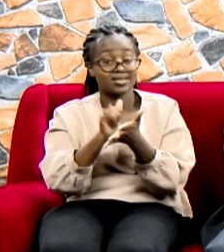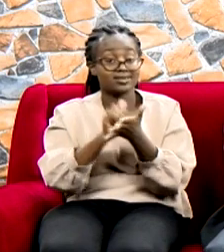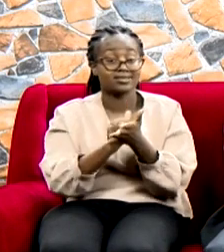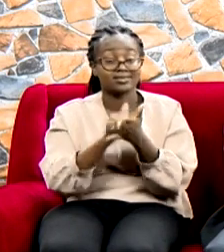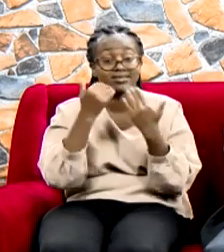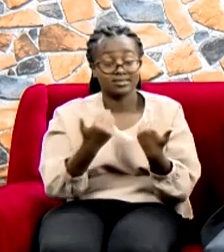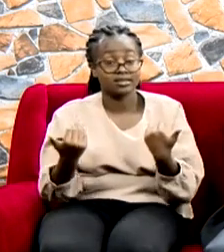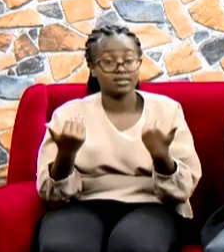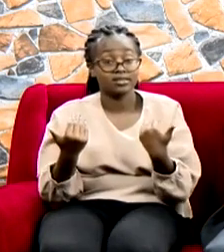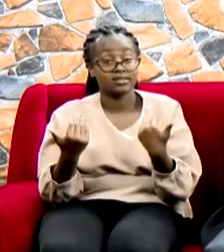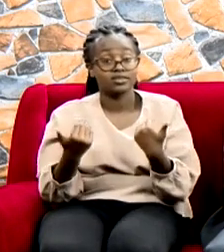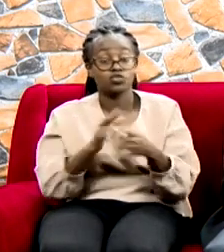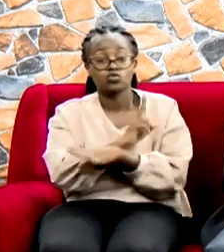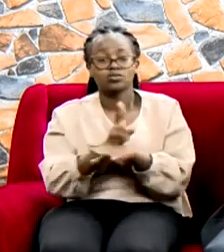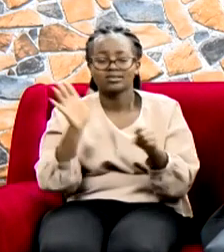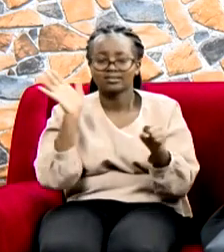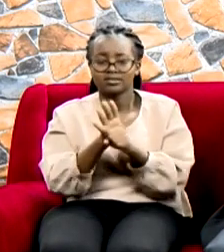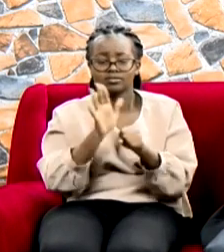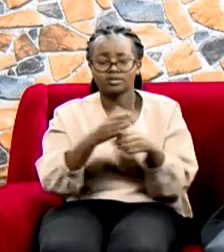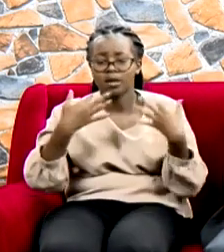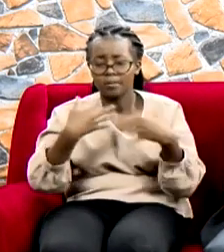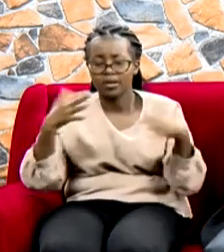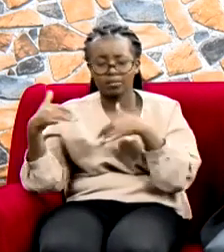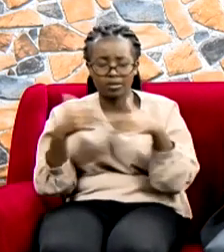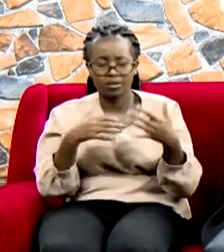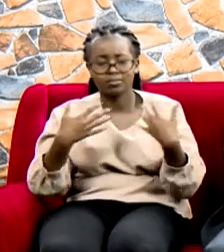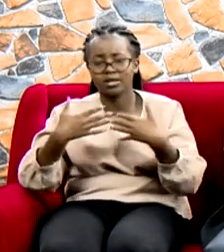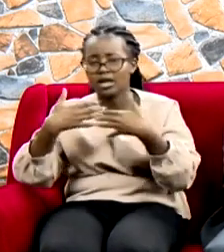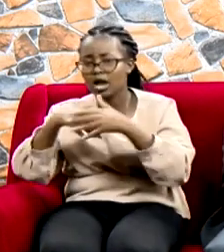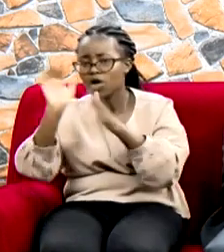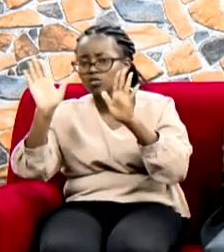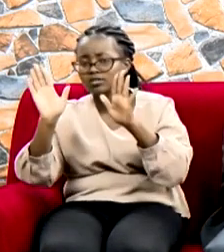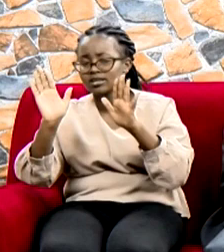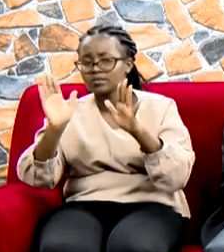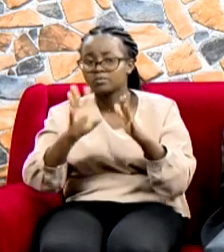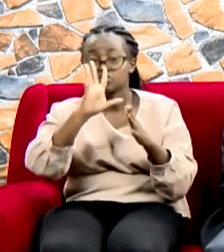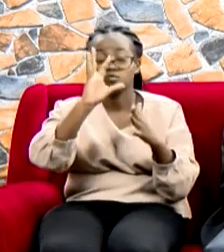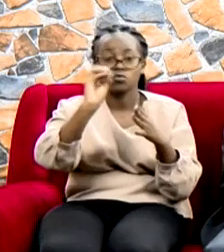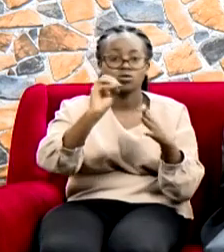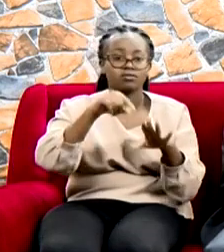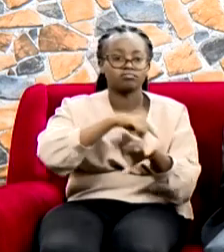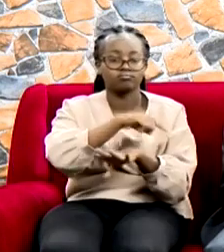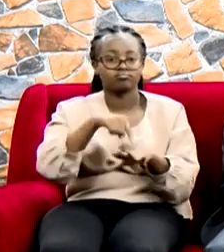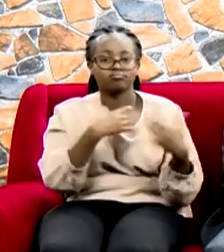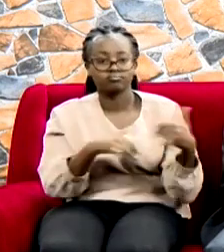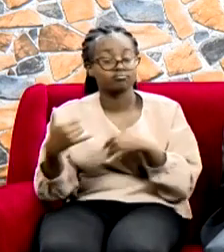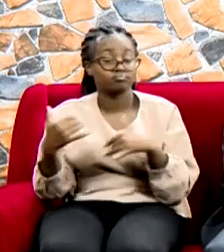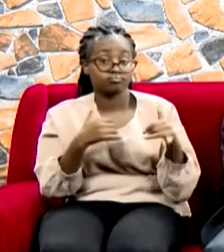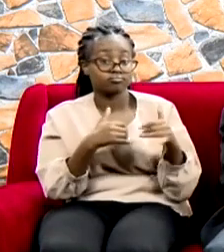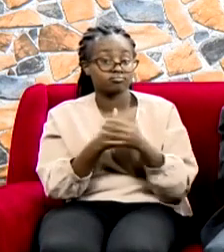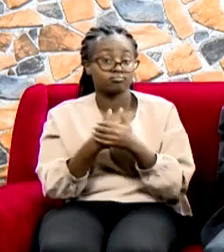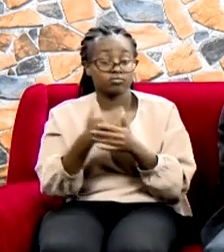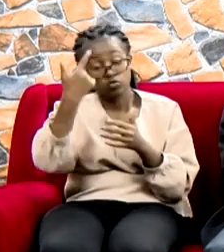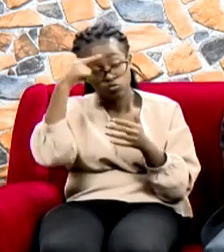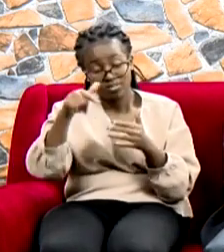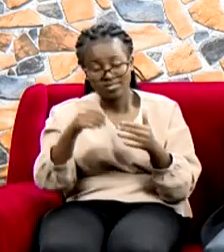neurotypical child spends a lot of time playing outside. They actually spend more than 40 hours outside. Yes, playing.